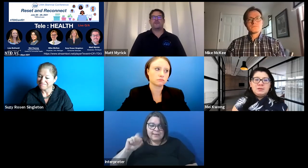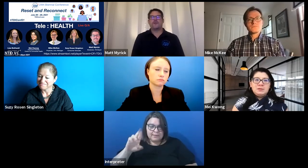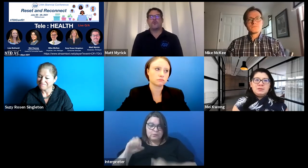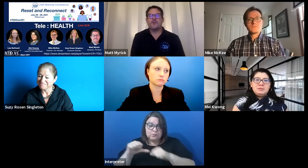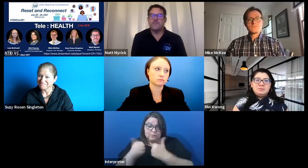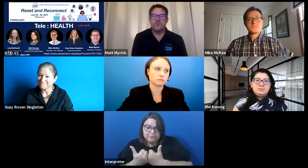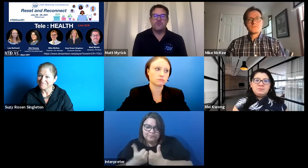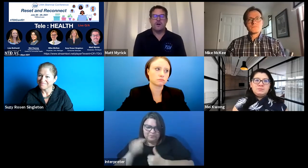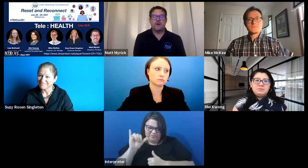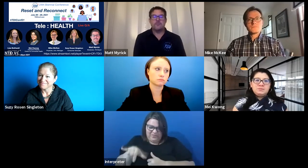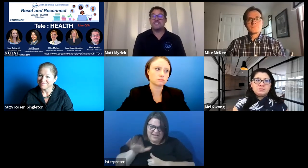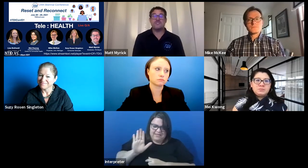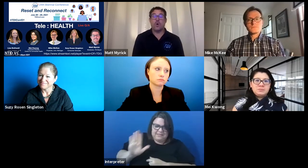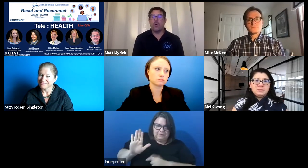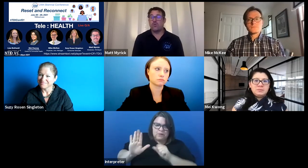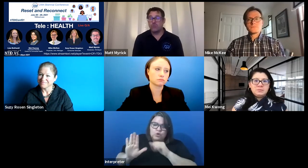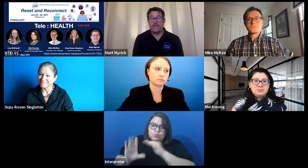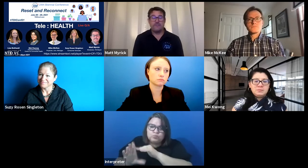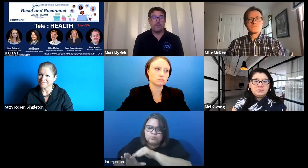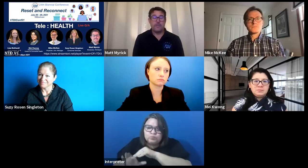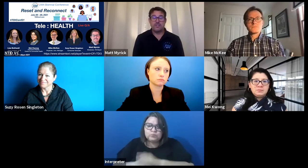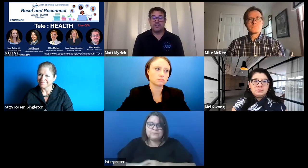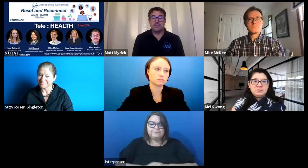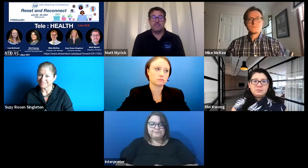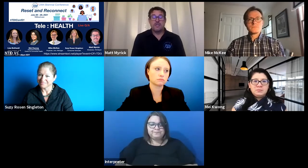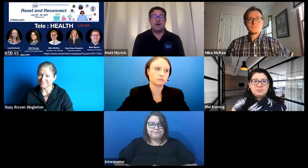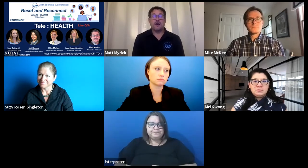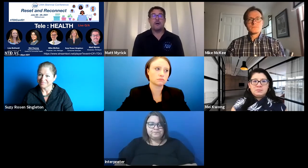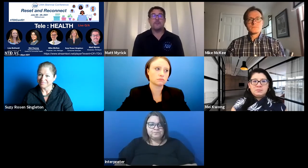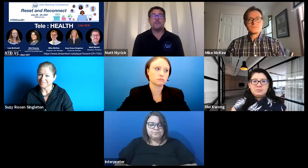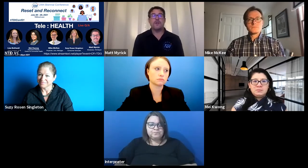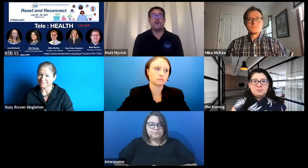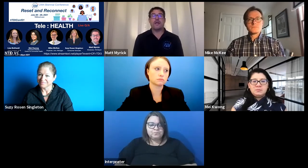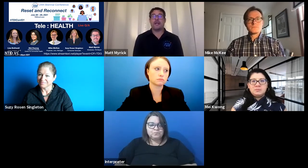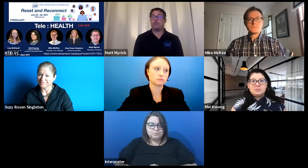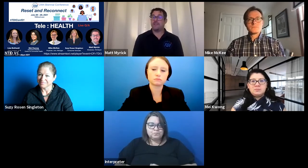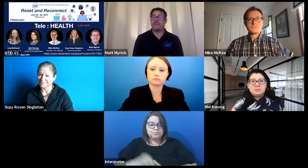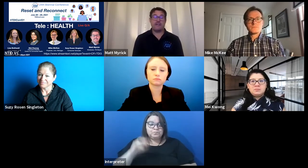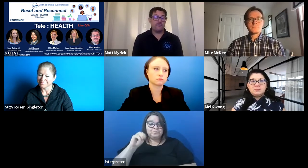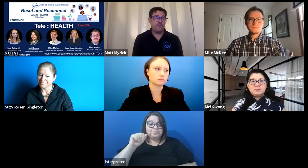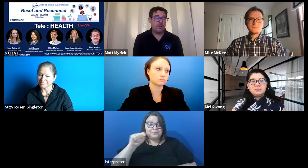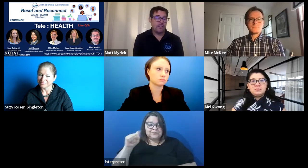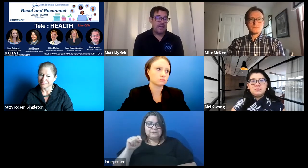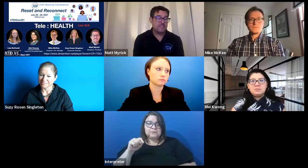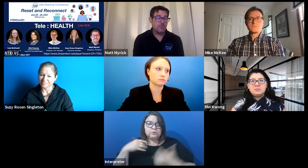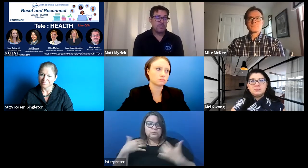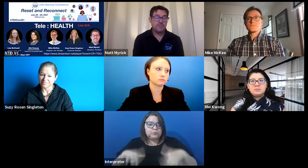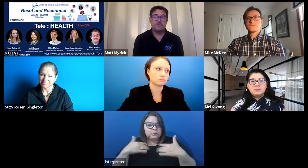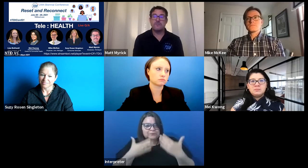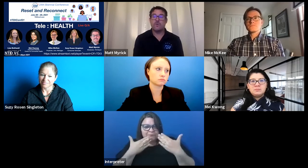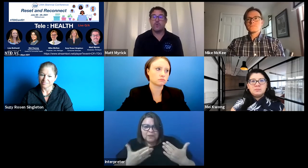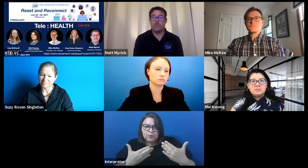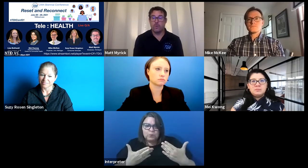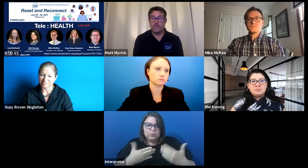Okay, wonderful. This is all great information. And I believe I have the very last